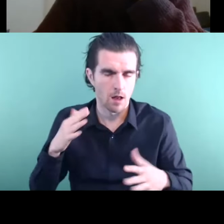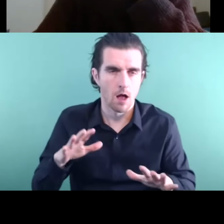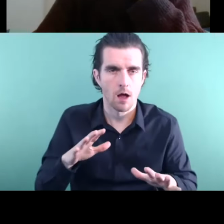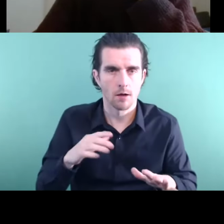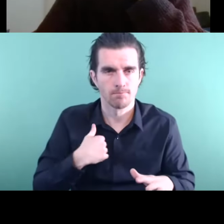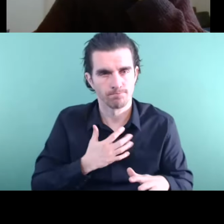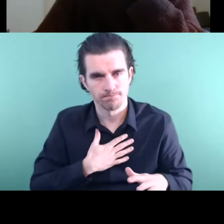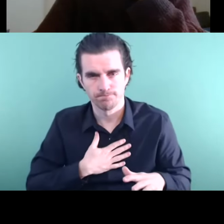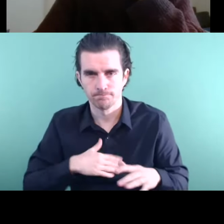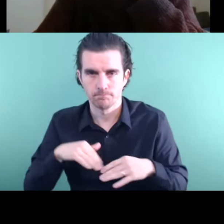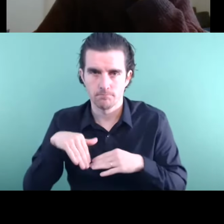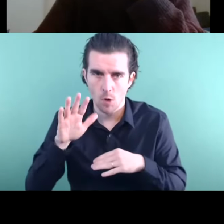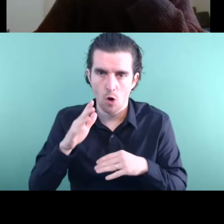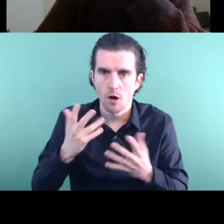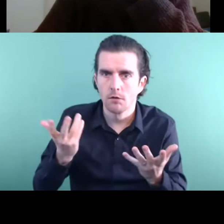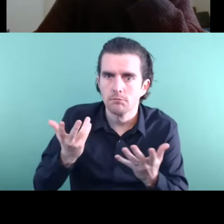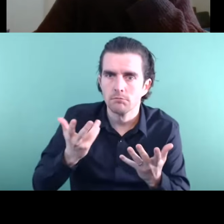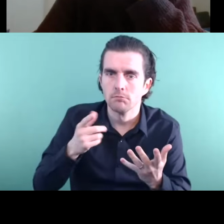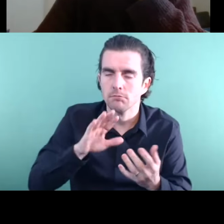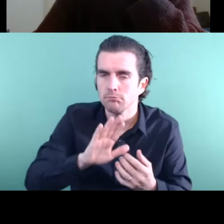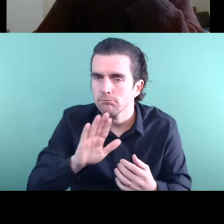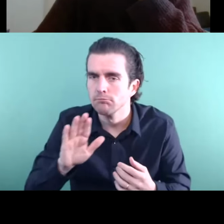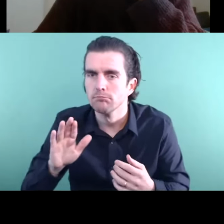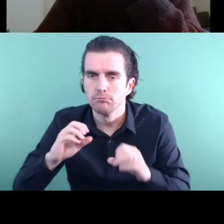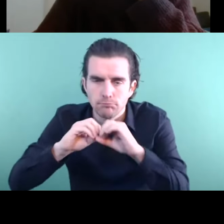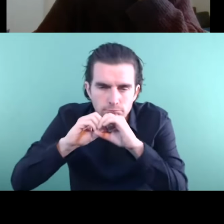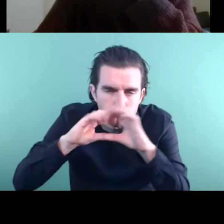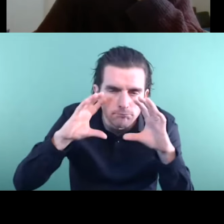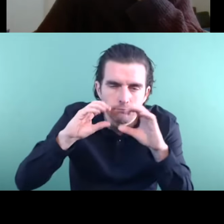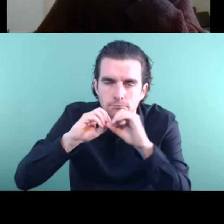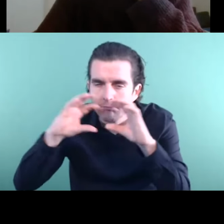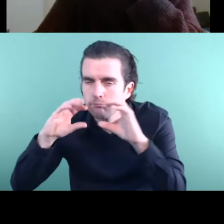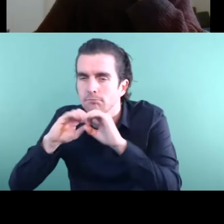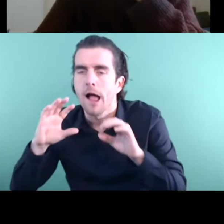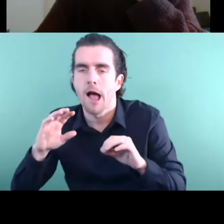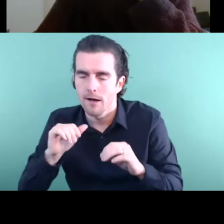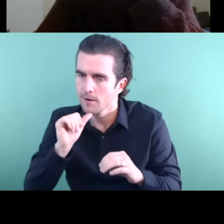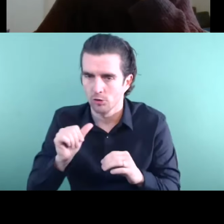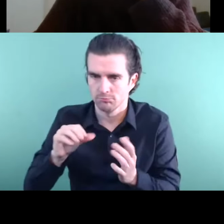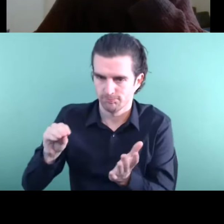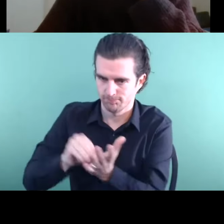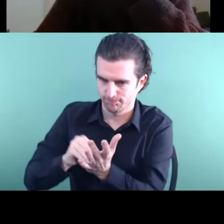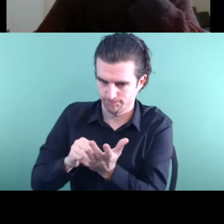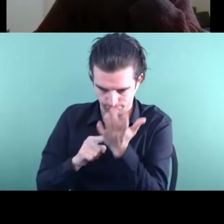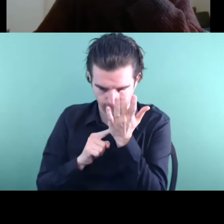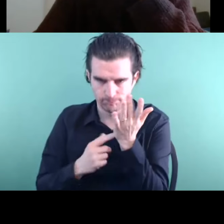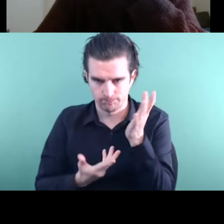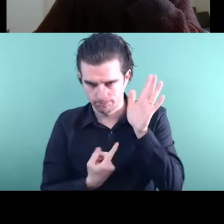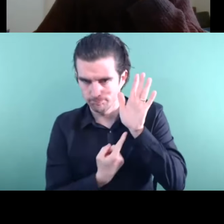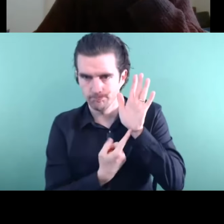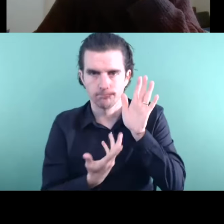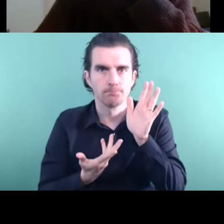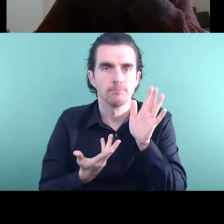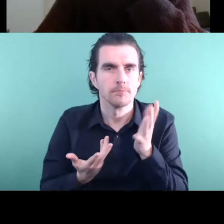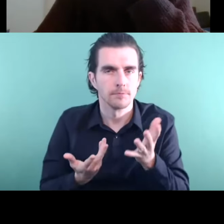dialogue. And I'm interested in technical expertise to help developing indicators